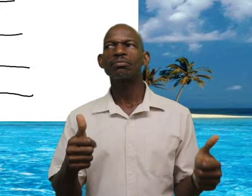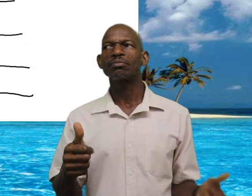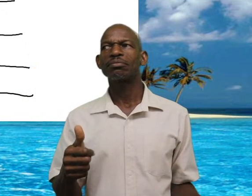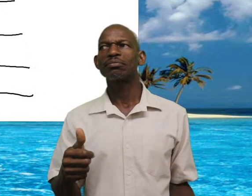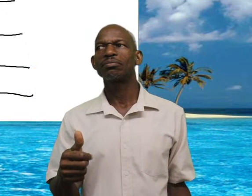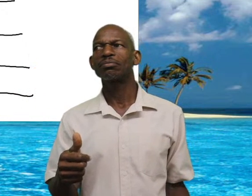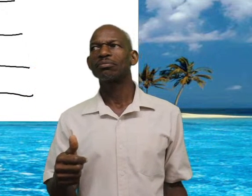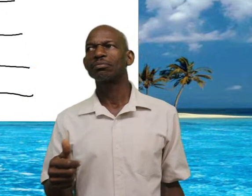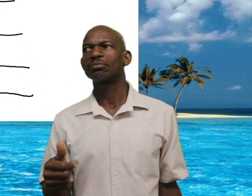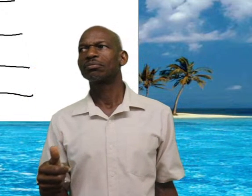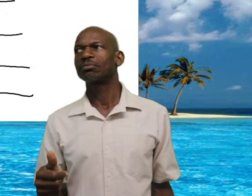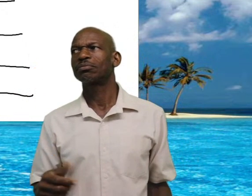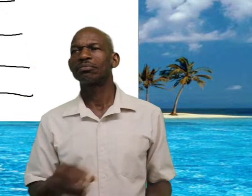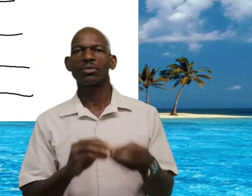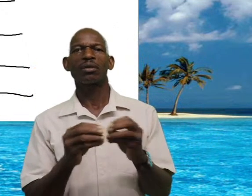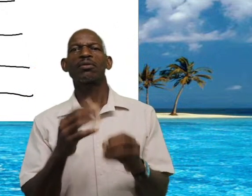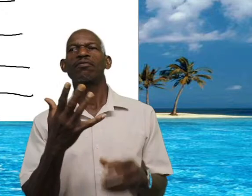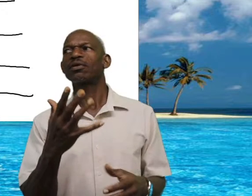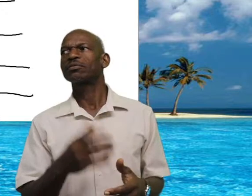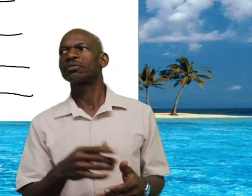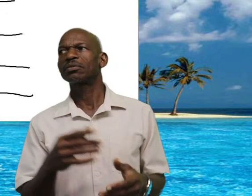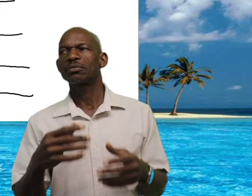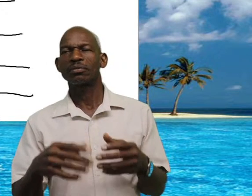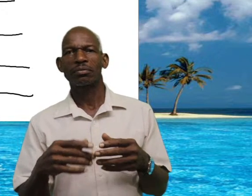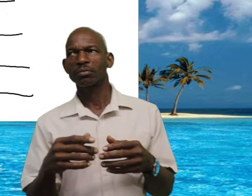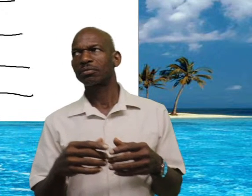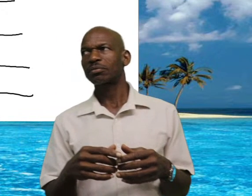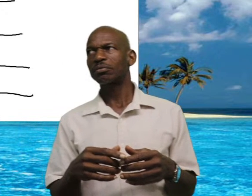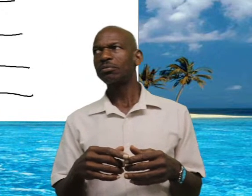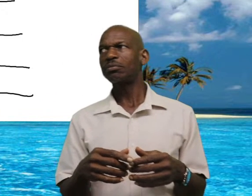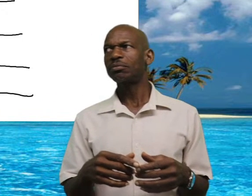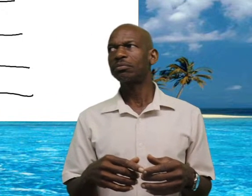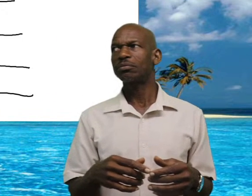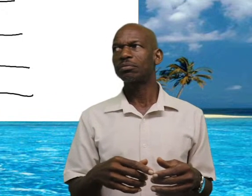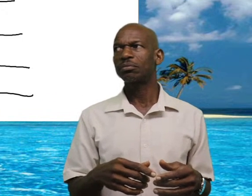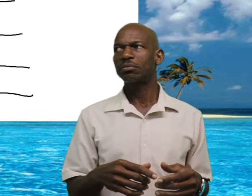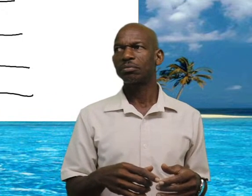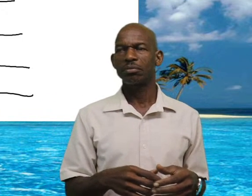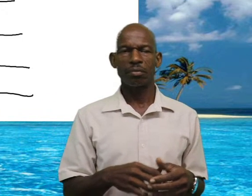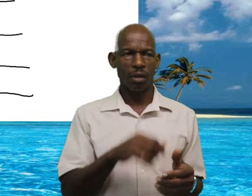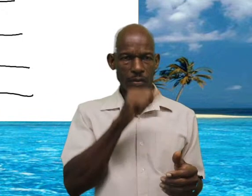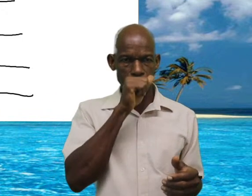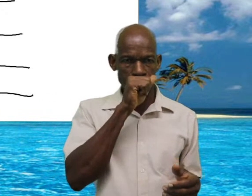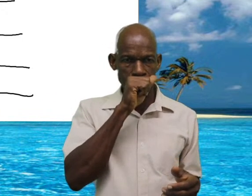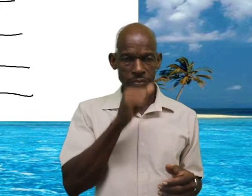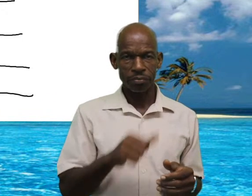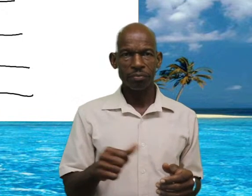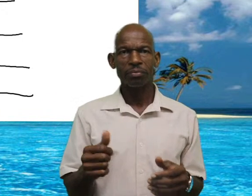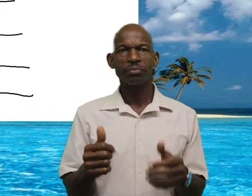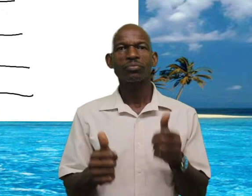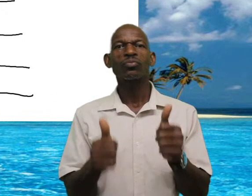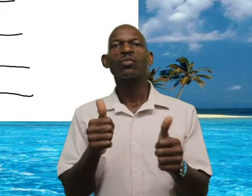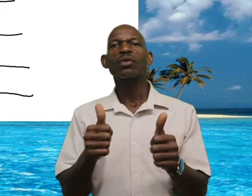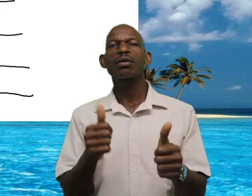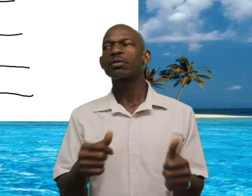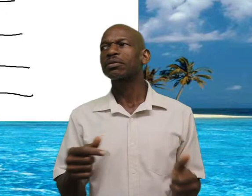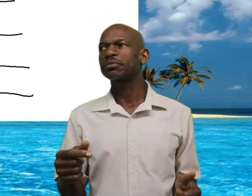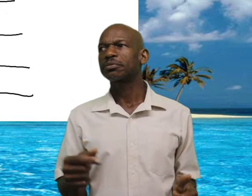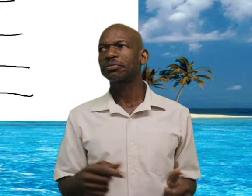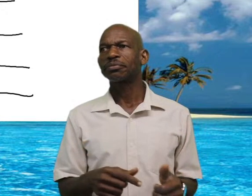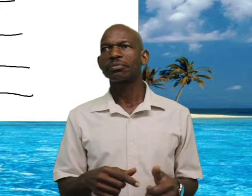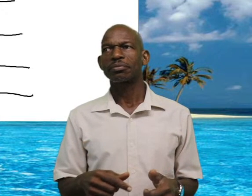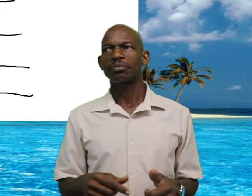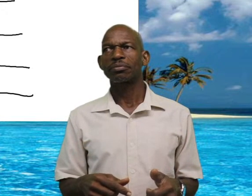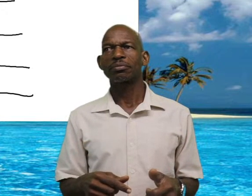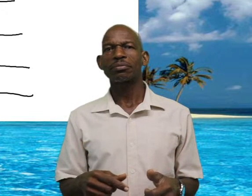Is number 5 singular? Singular is A and plural is B. So you can just tell me the letters. Which one? Number 5